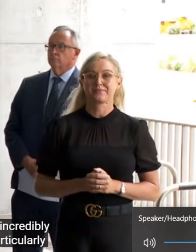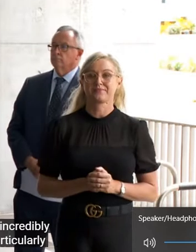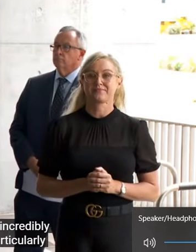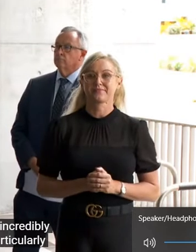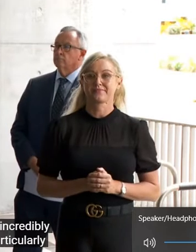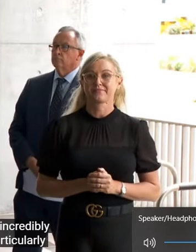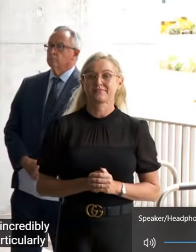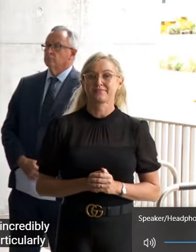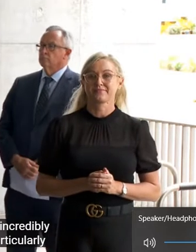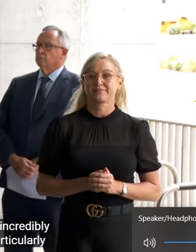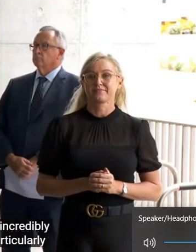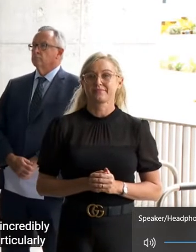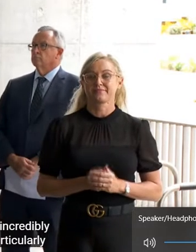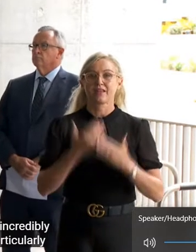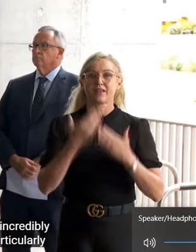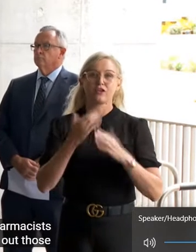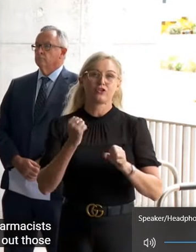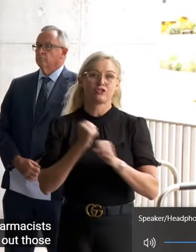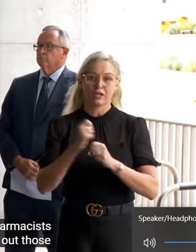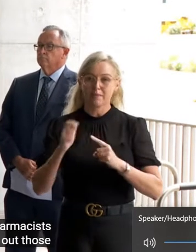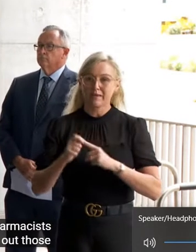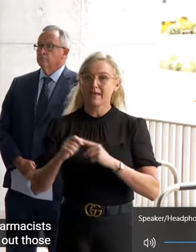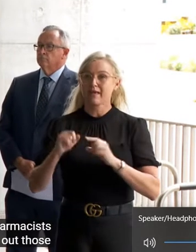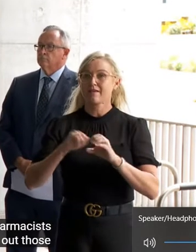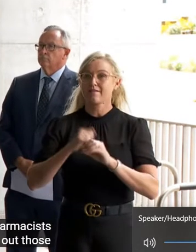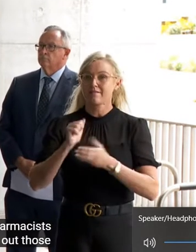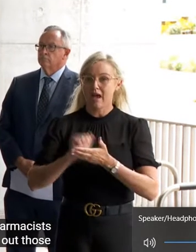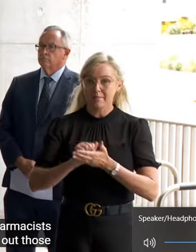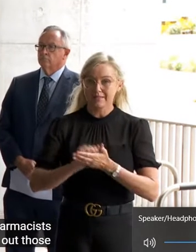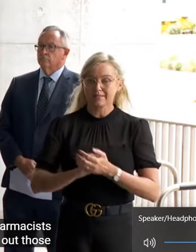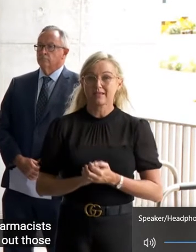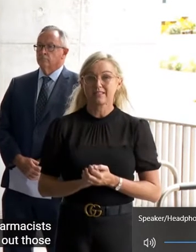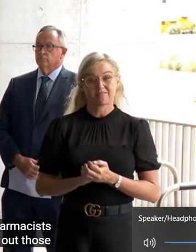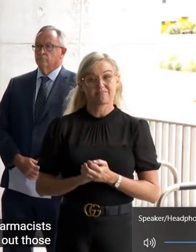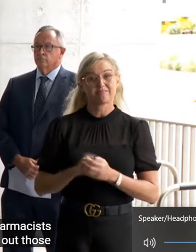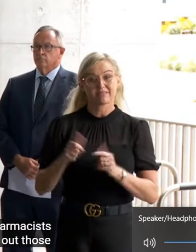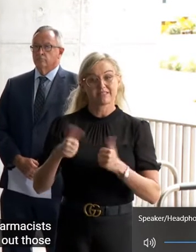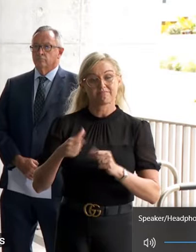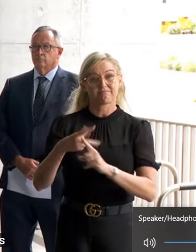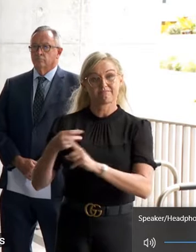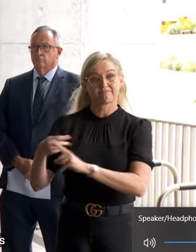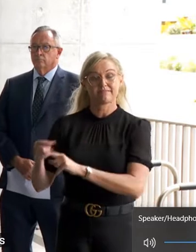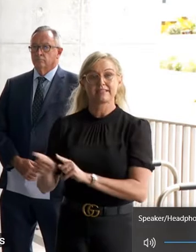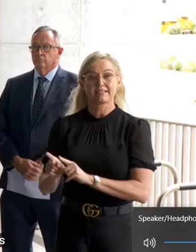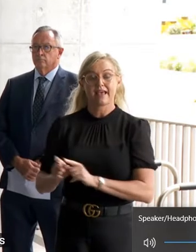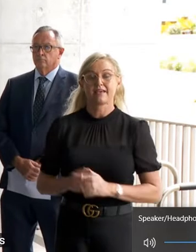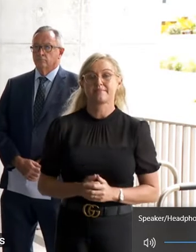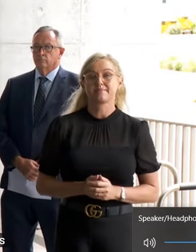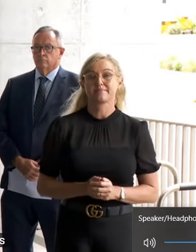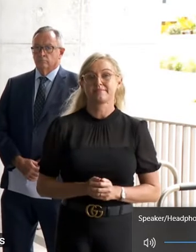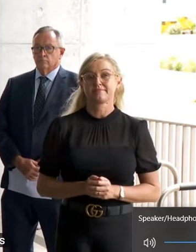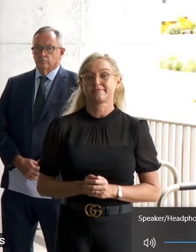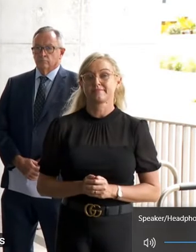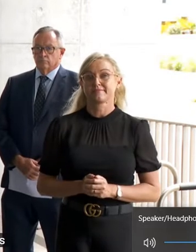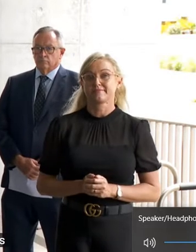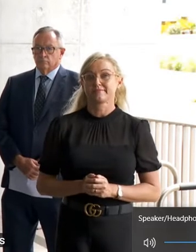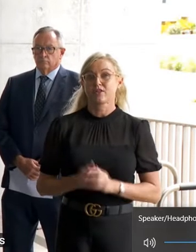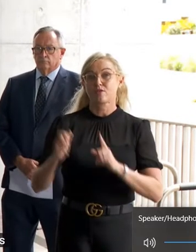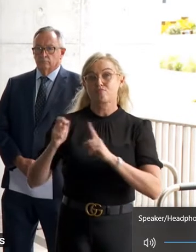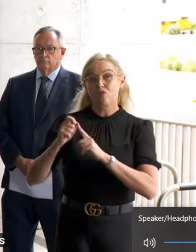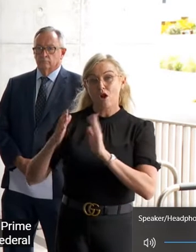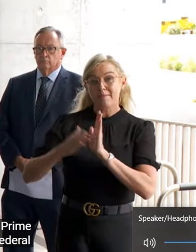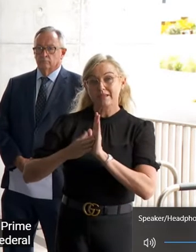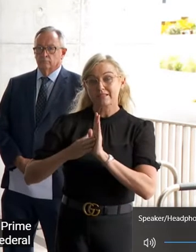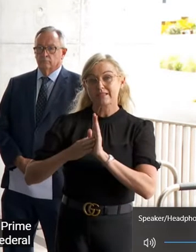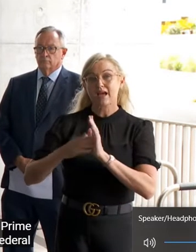particularly thank our GPs and pharmacists who are also carrying out those booster shots. I congratulate the Prime Minister